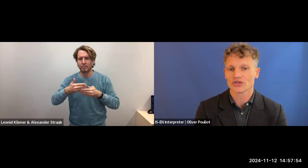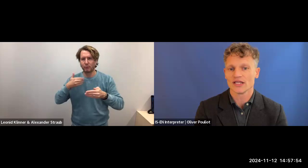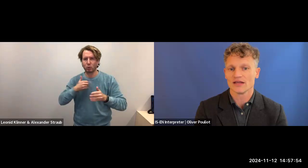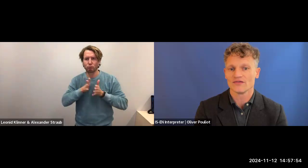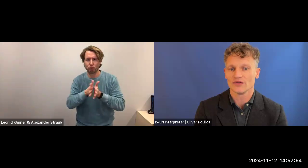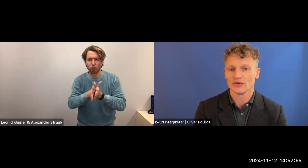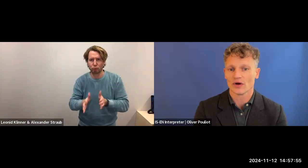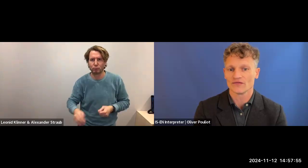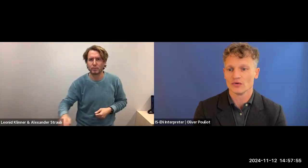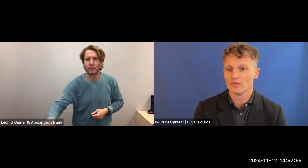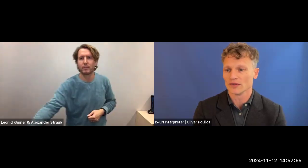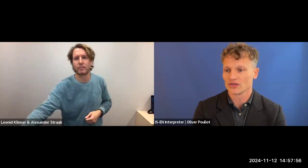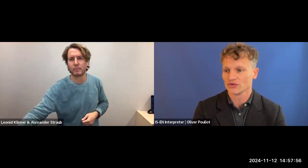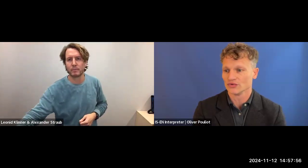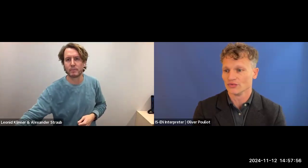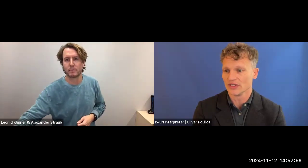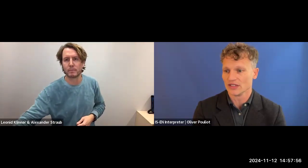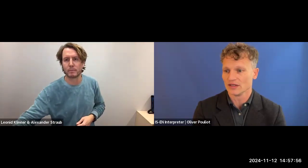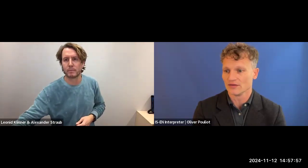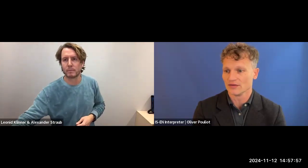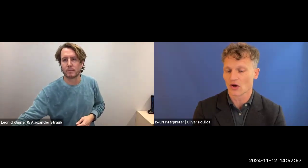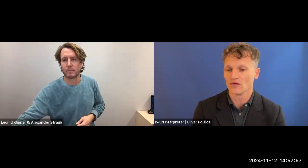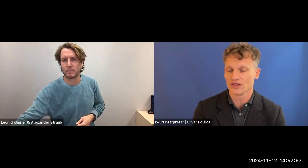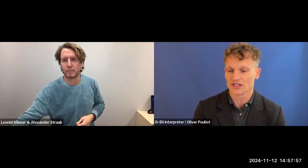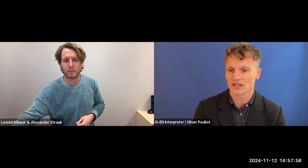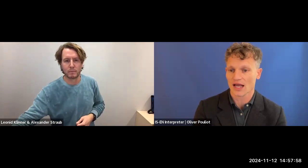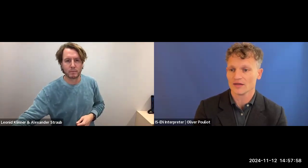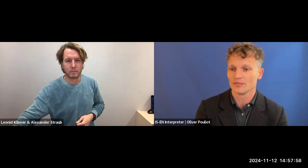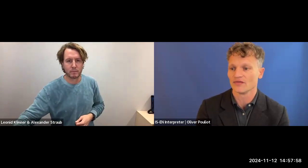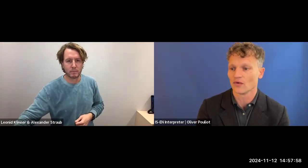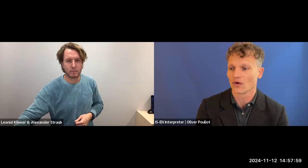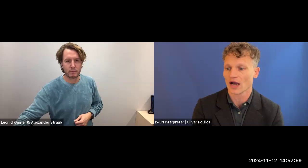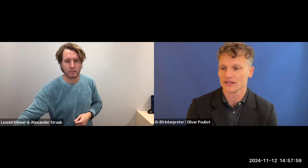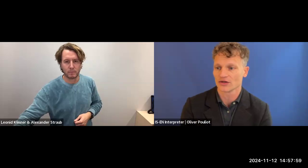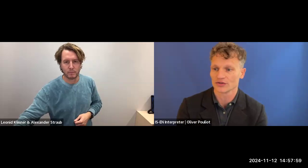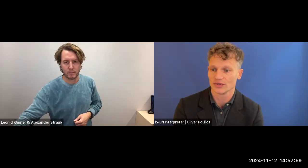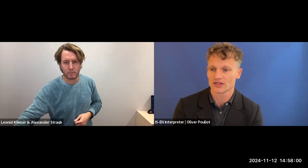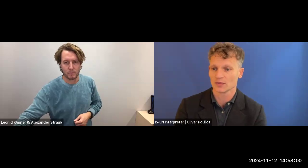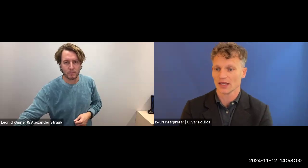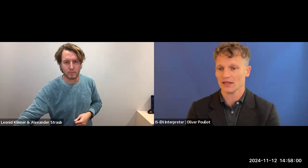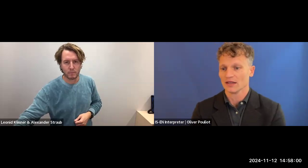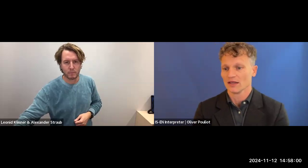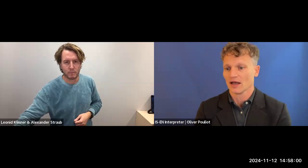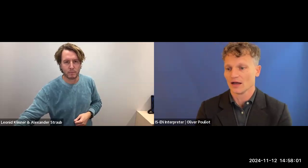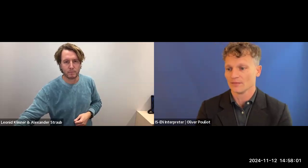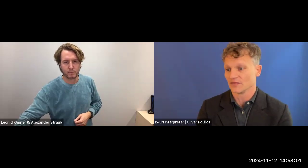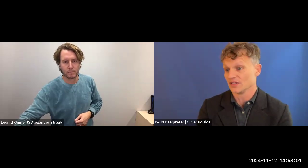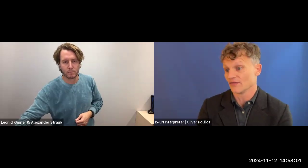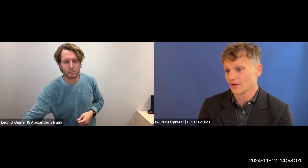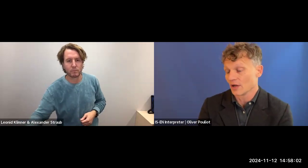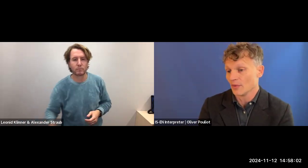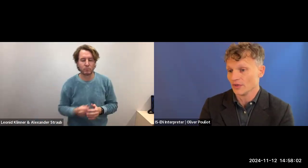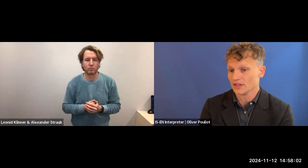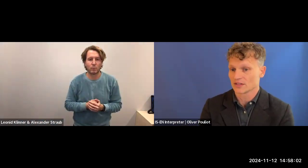So I'm just going to give you a few moments to look over the slide before I start to explain